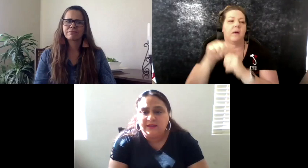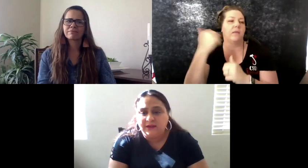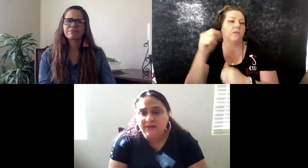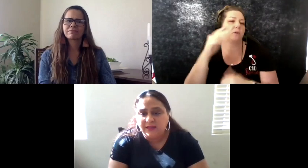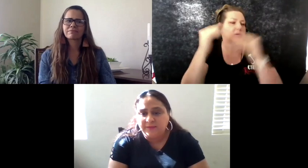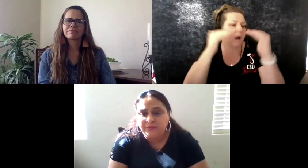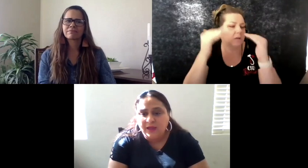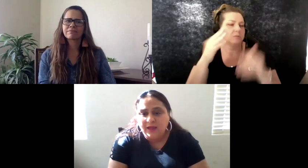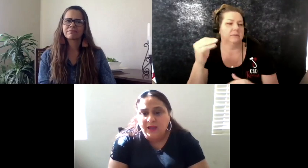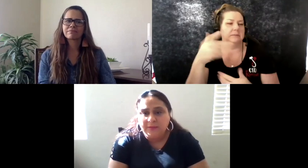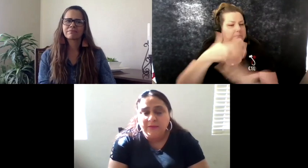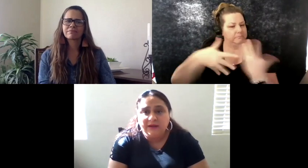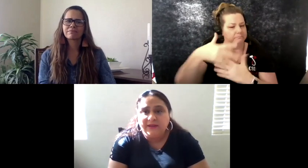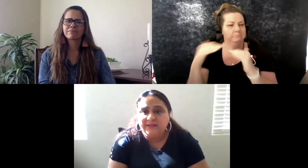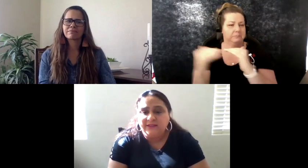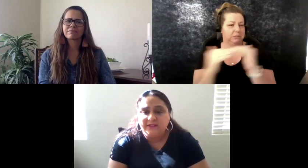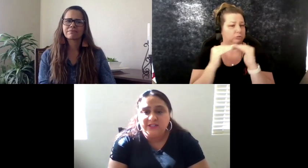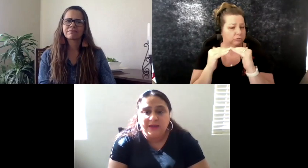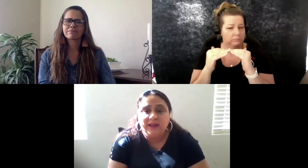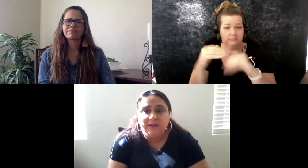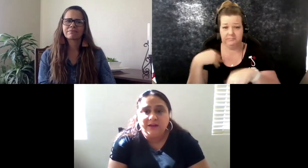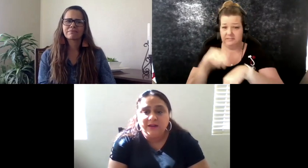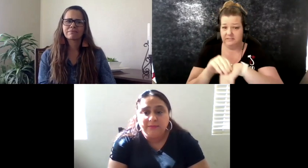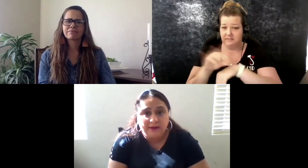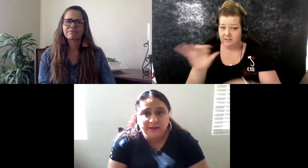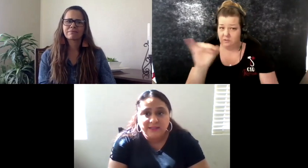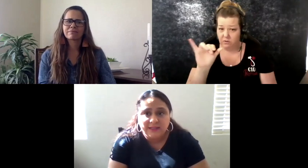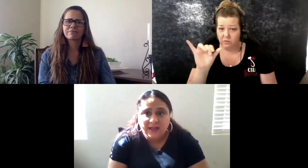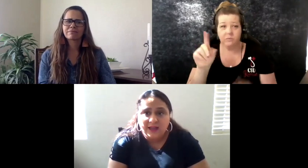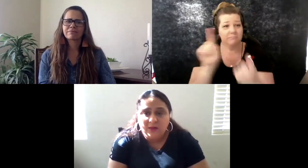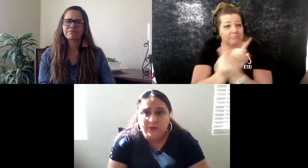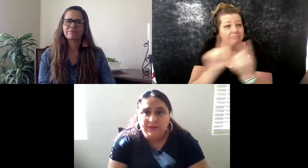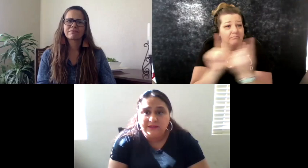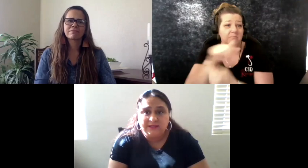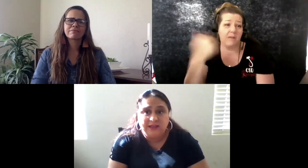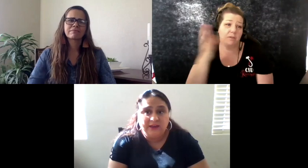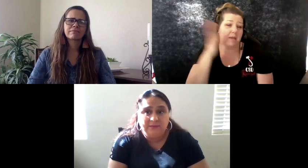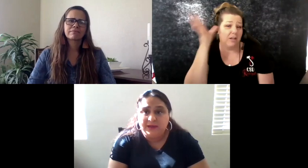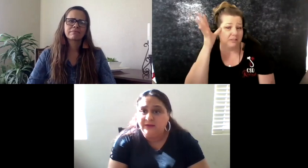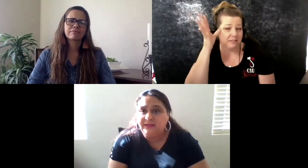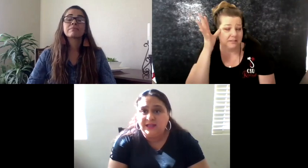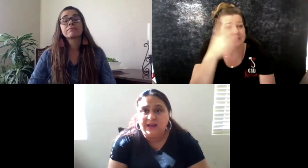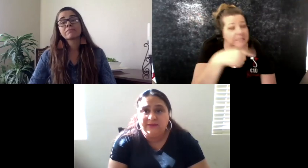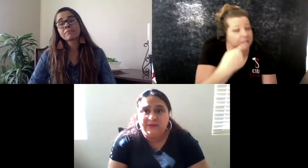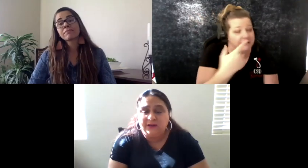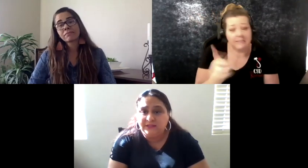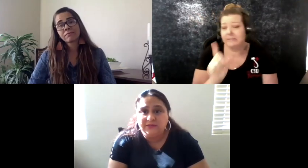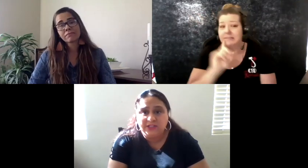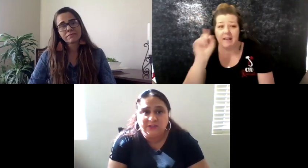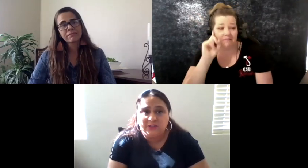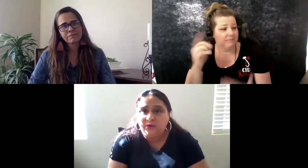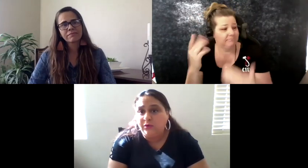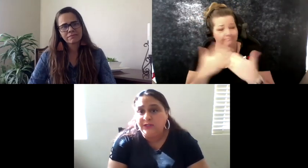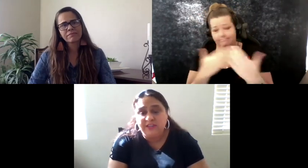peers near them. I would advise also to meet other parents, whether it's hearing parents of, you know,